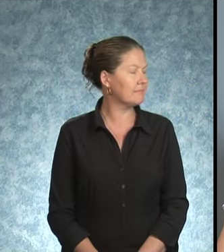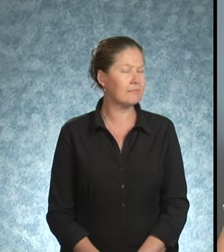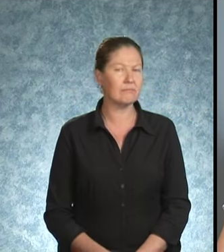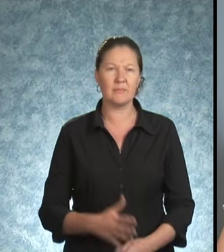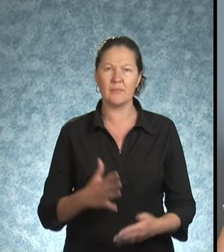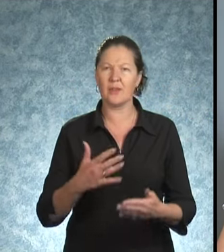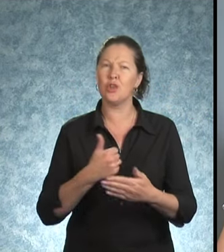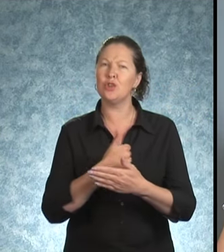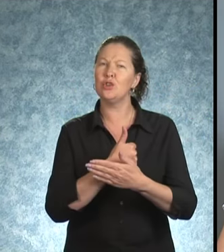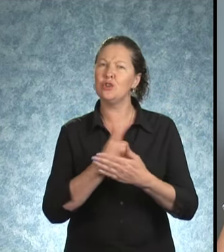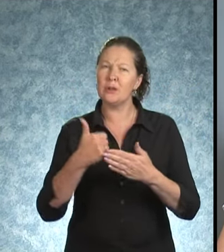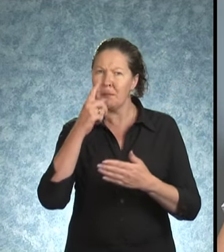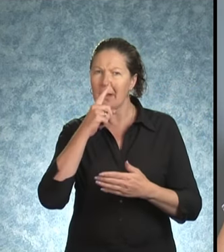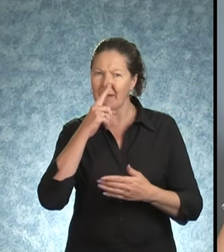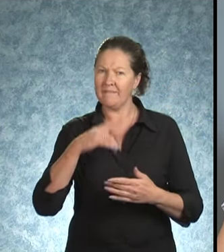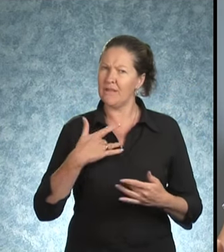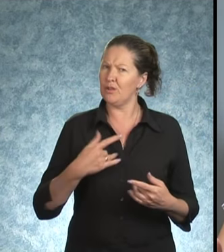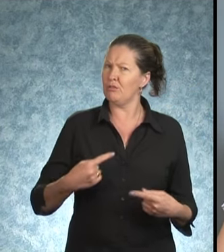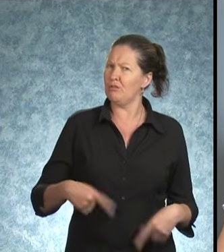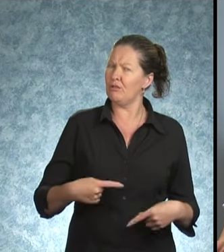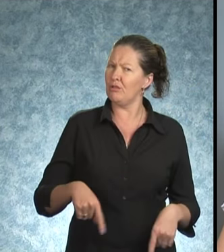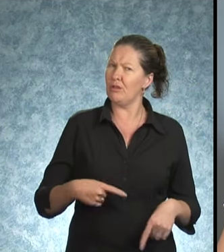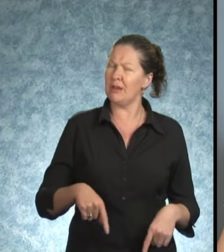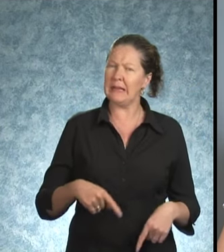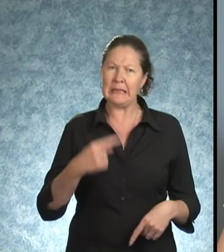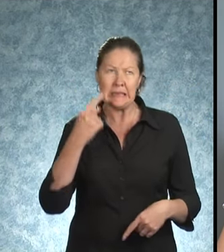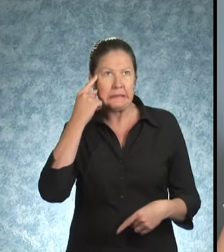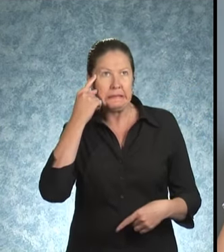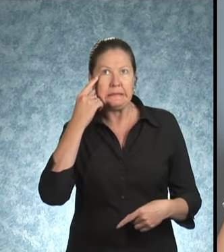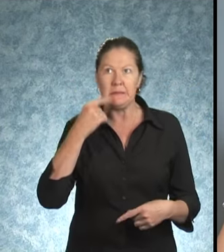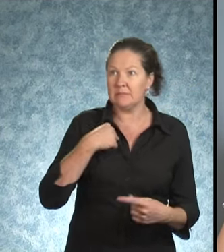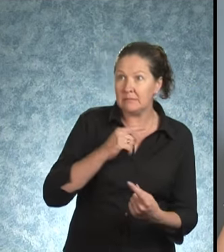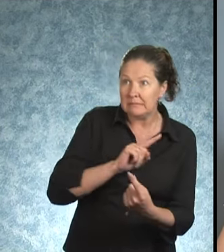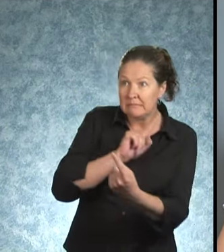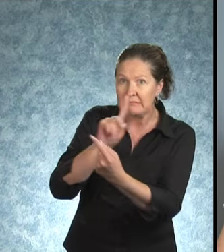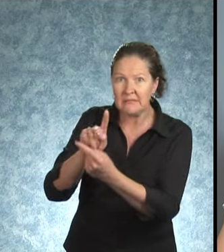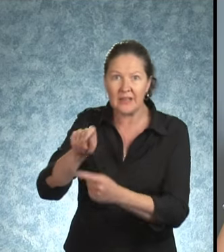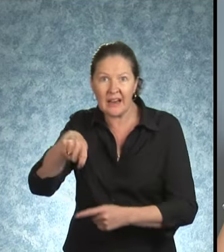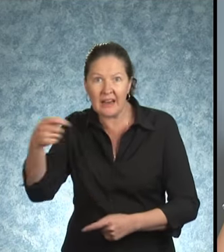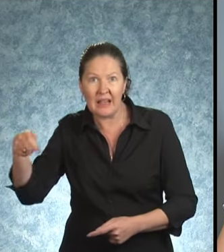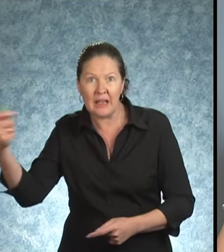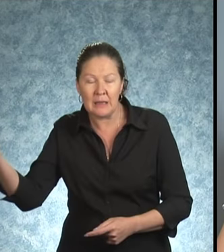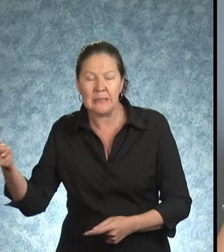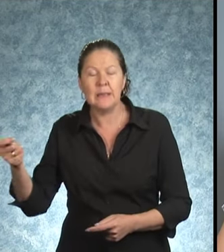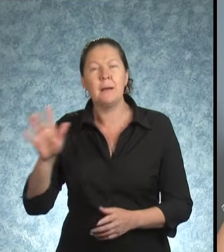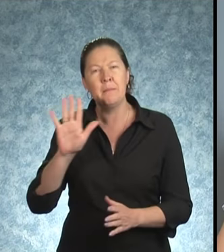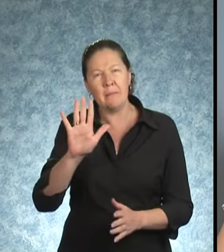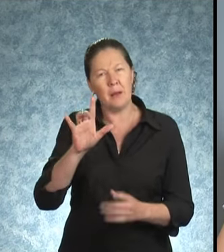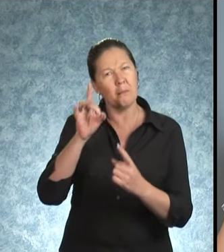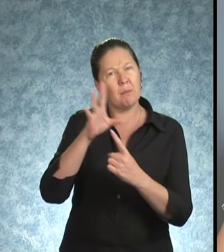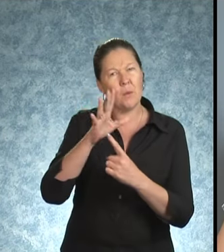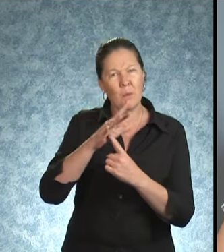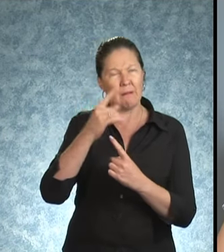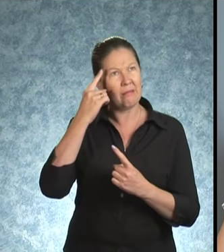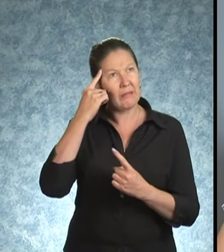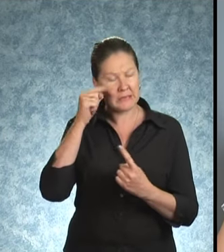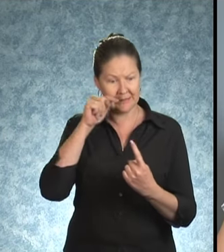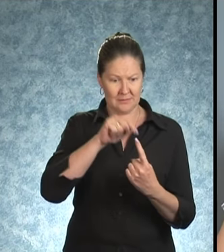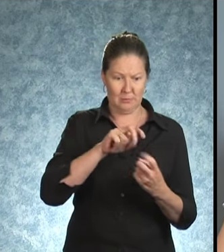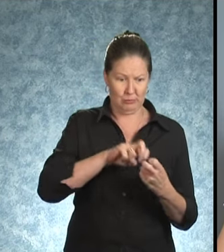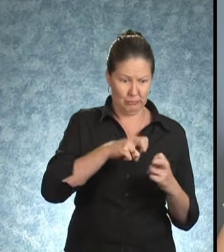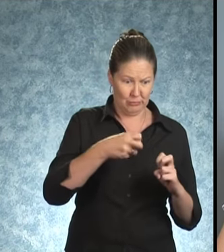It's usual to feel a little bit nervous when thinking about approaching a neighbour, but it is important to also realise that if you have a problem, you're not